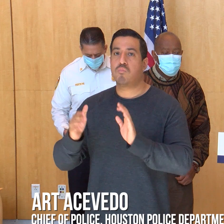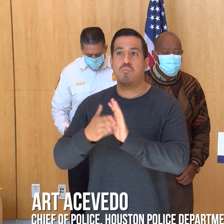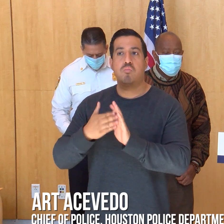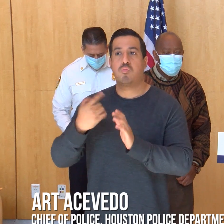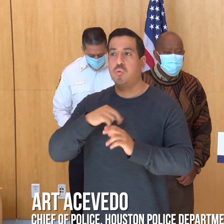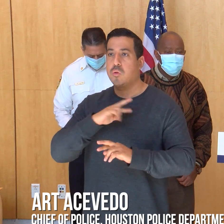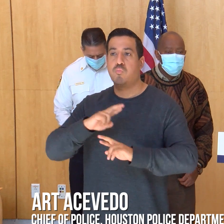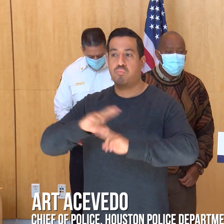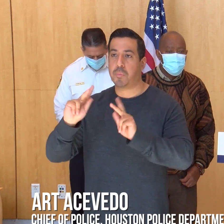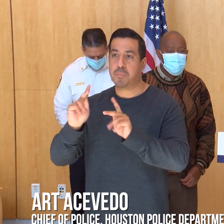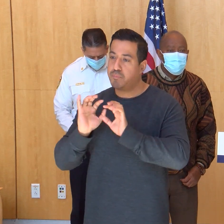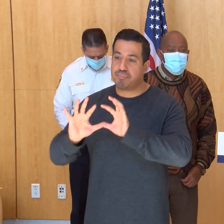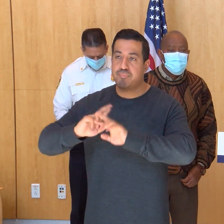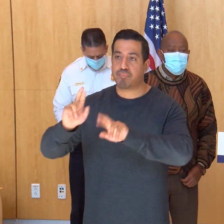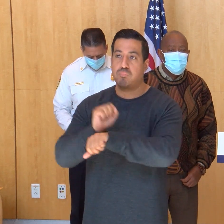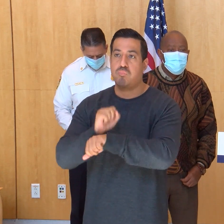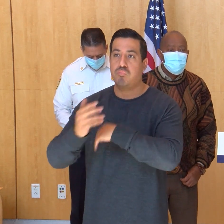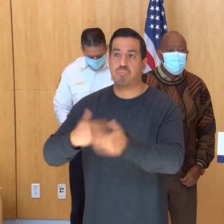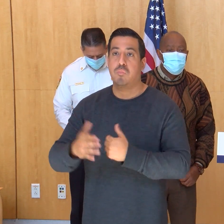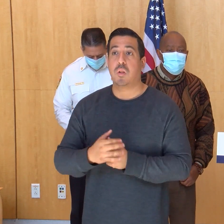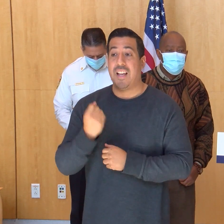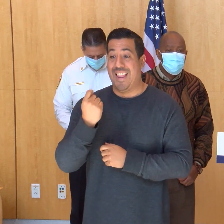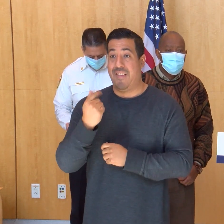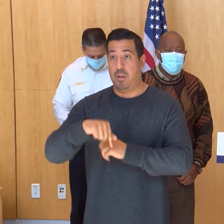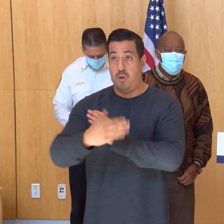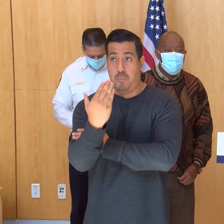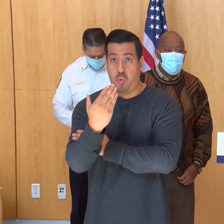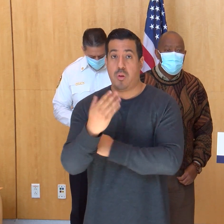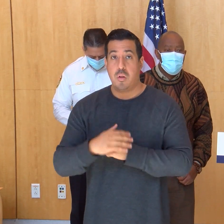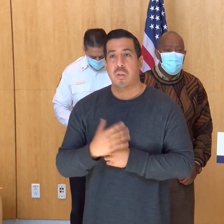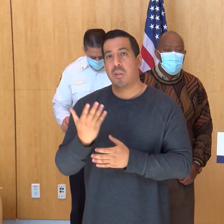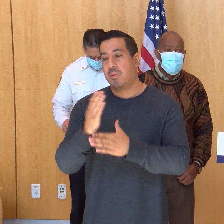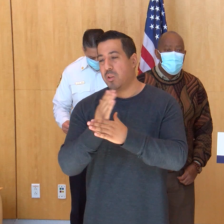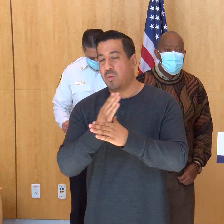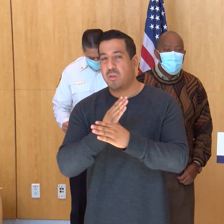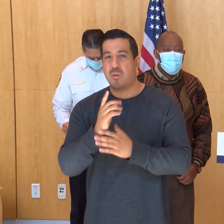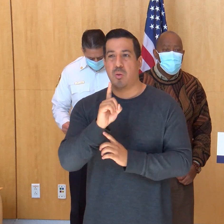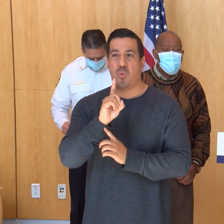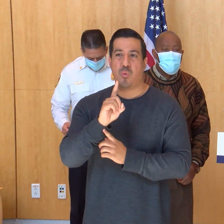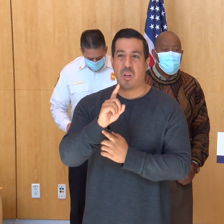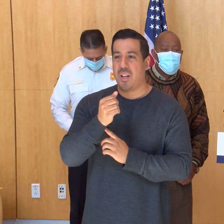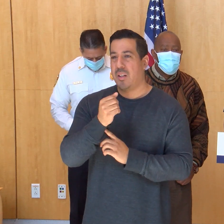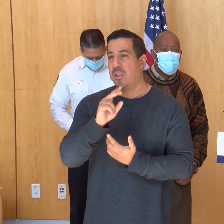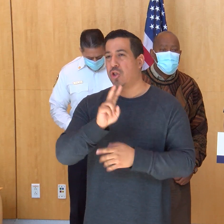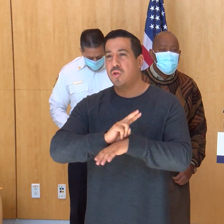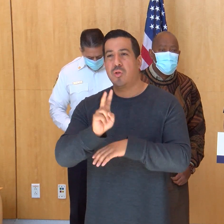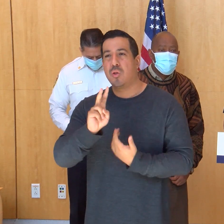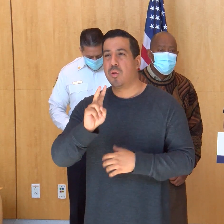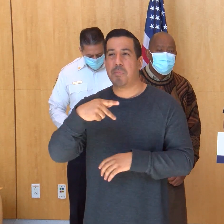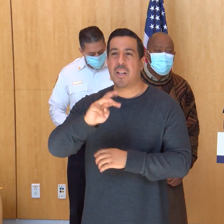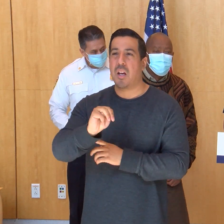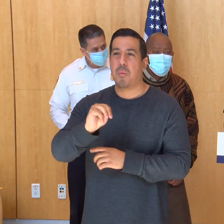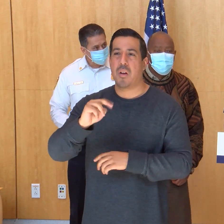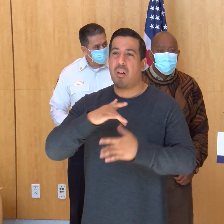and we have all hands on deck. As of 11 a.m. this morning, between 1800 6 p.m. on Valentine's